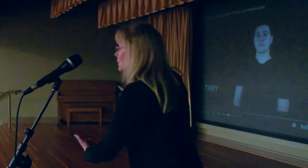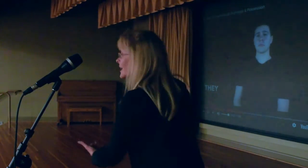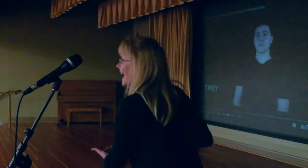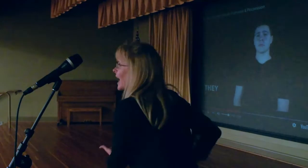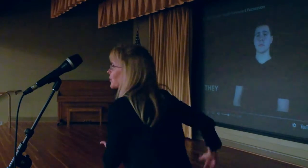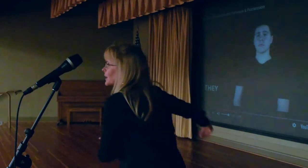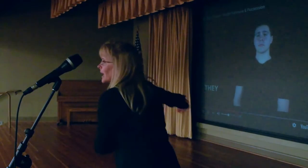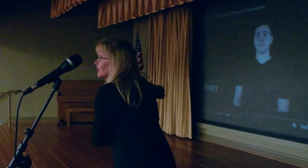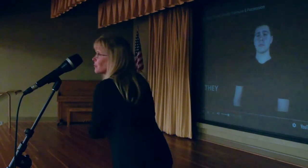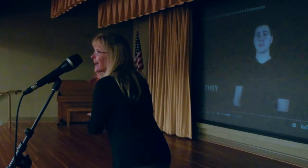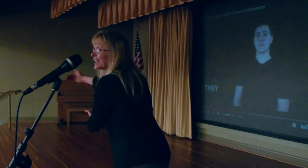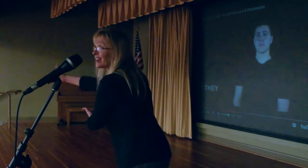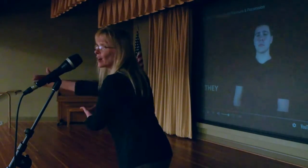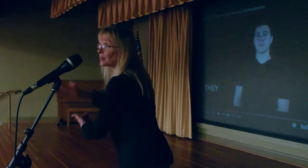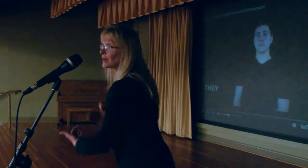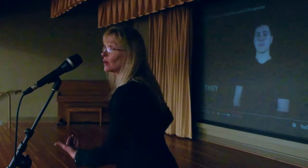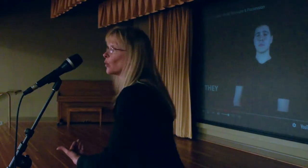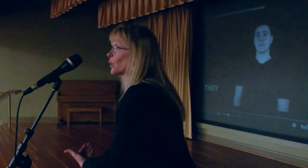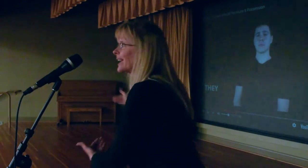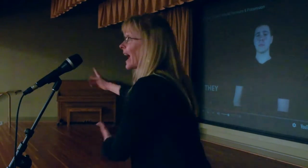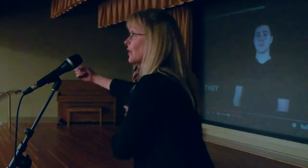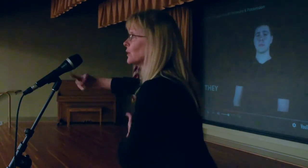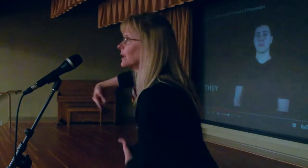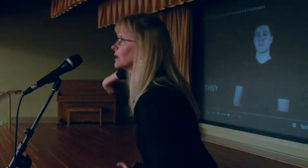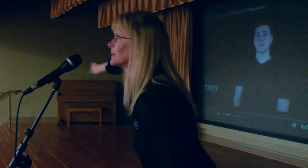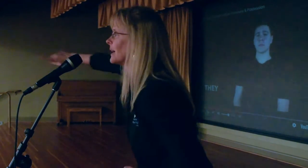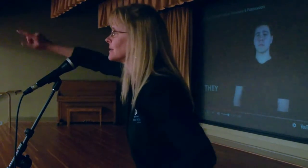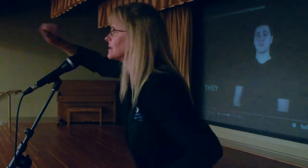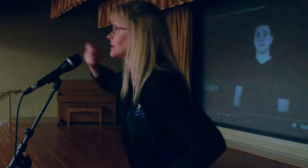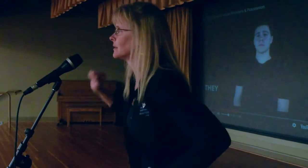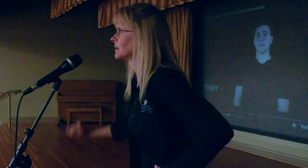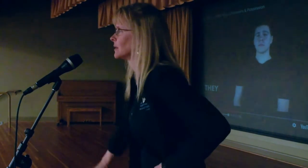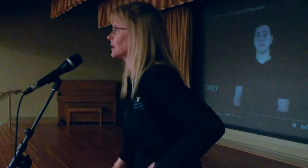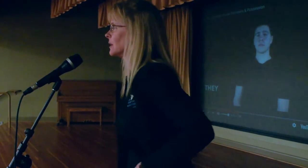we're gathering everybody up. We're gathering them, yes.